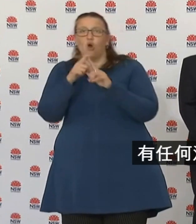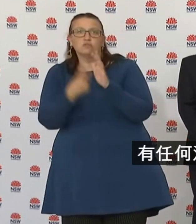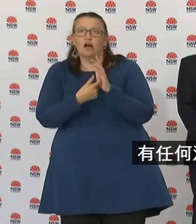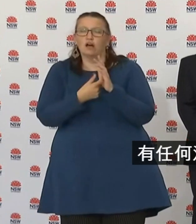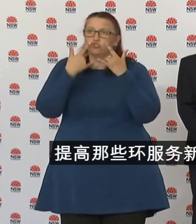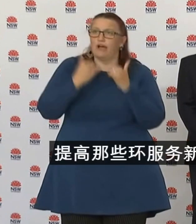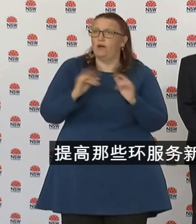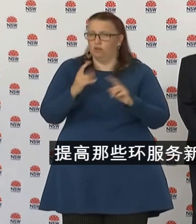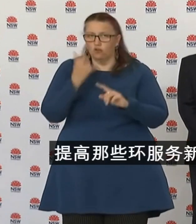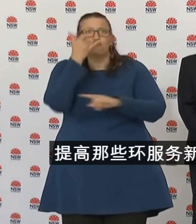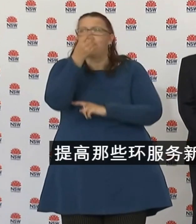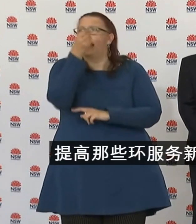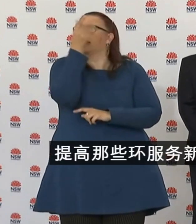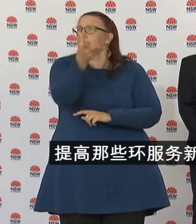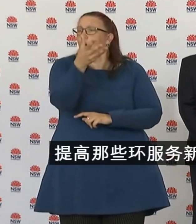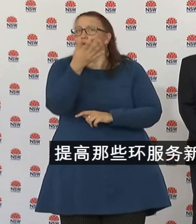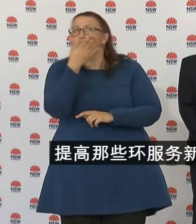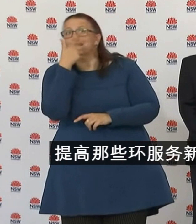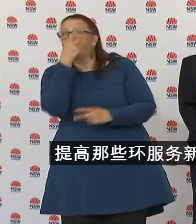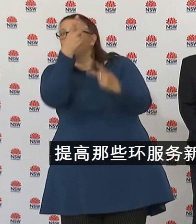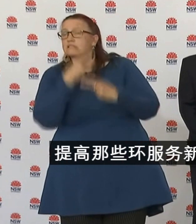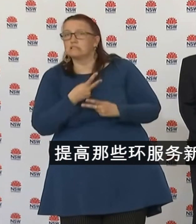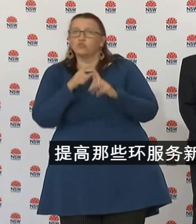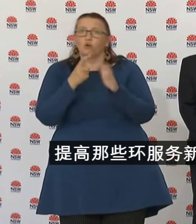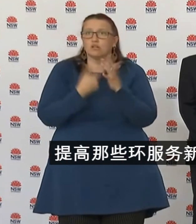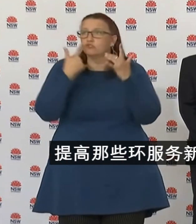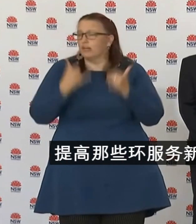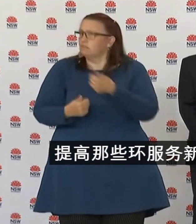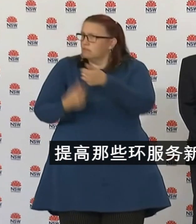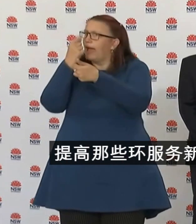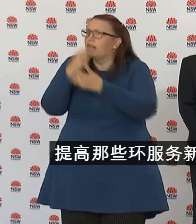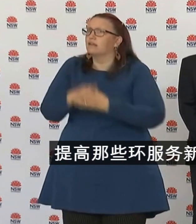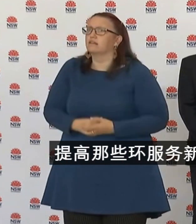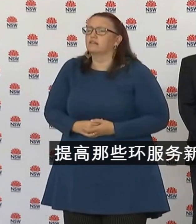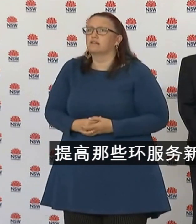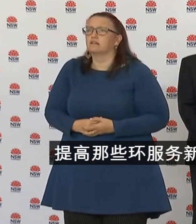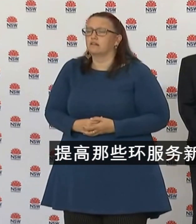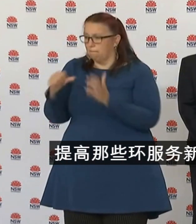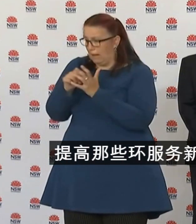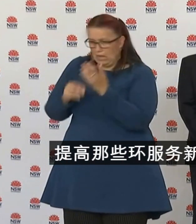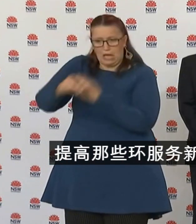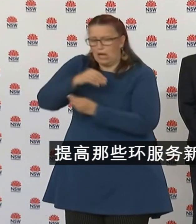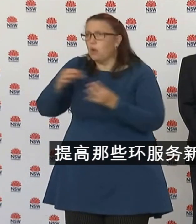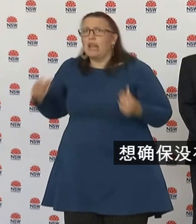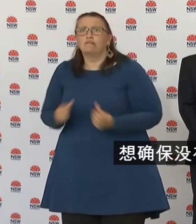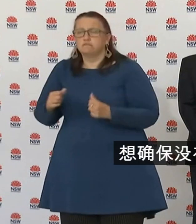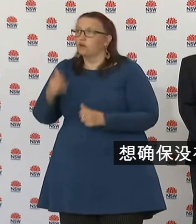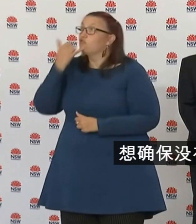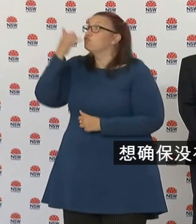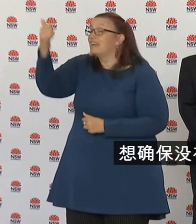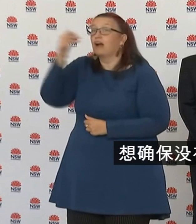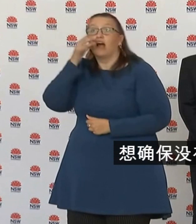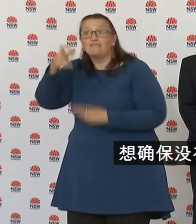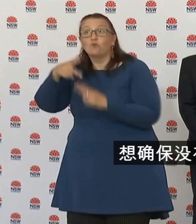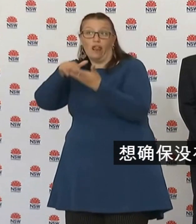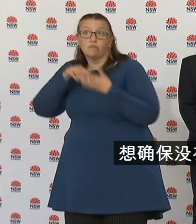met. Please raise those, ring Service New South Wales and help will be provided because we want to make sure